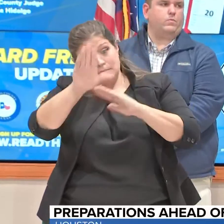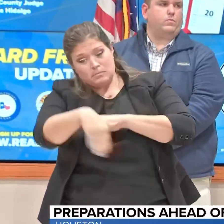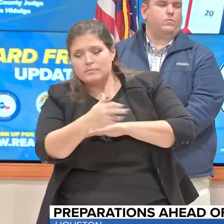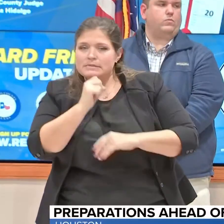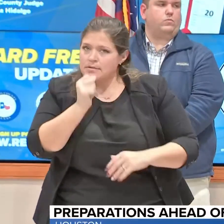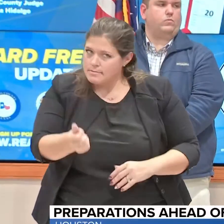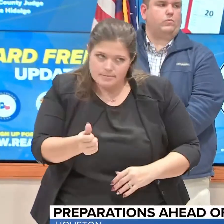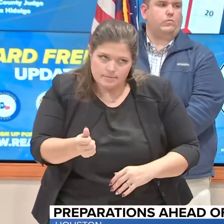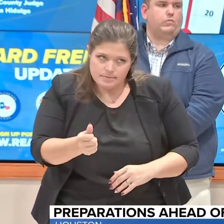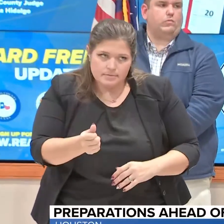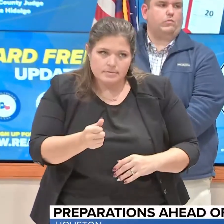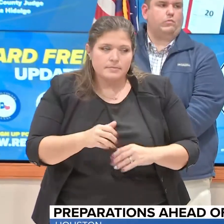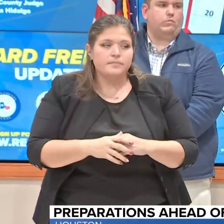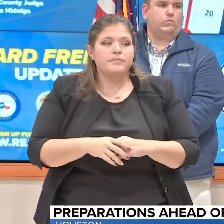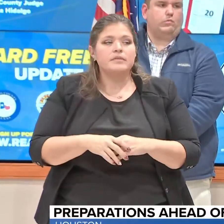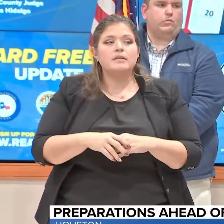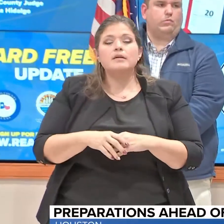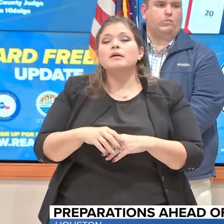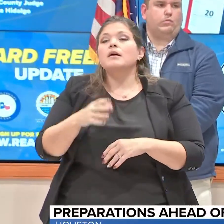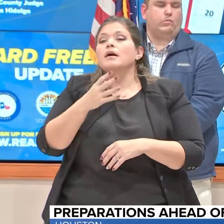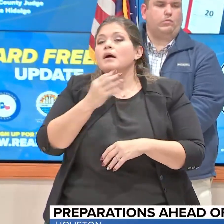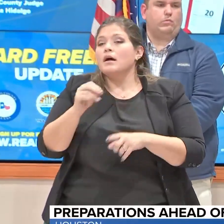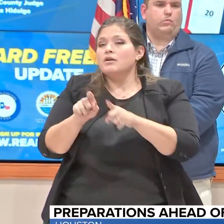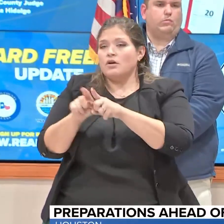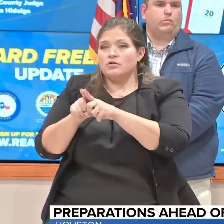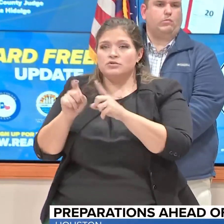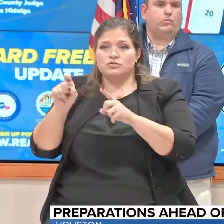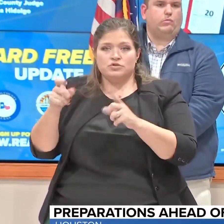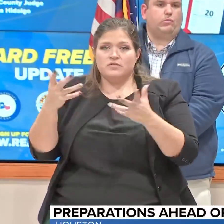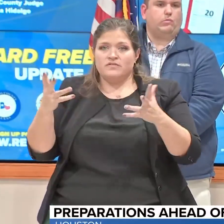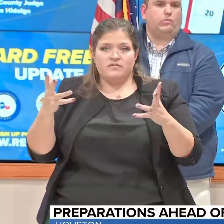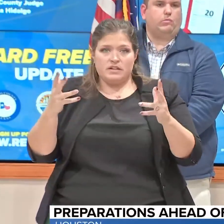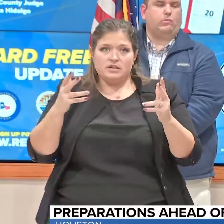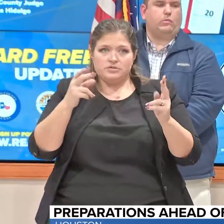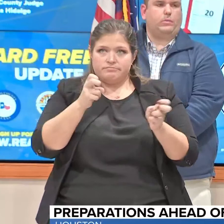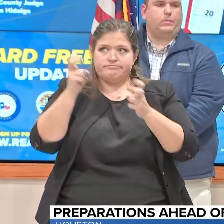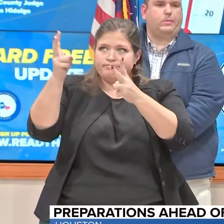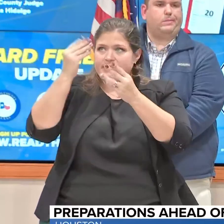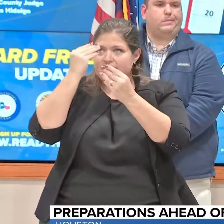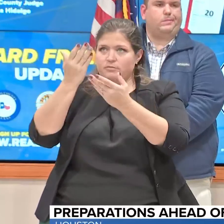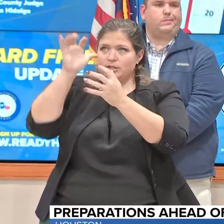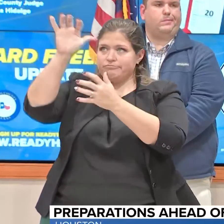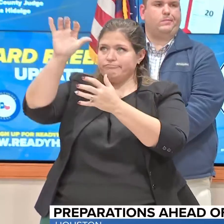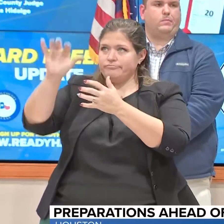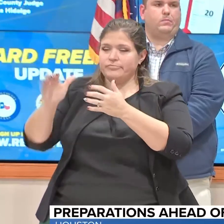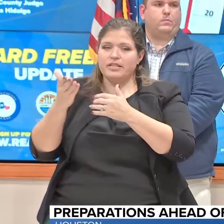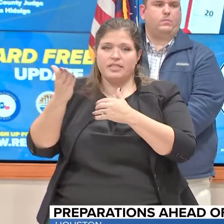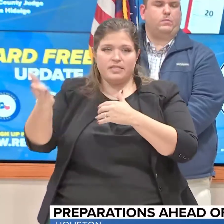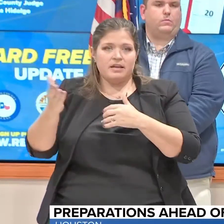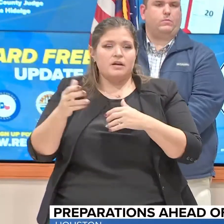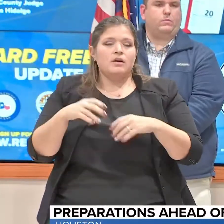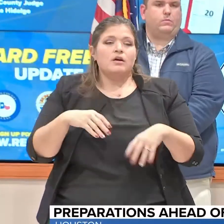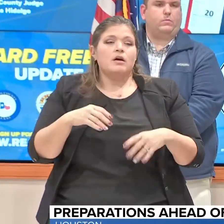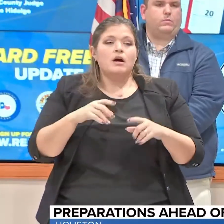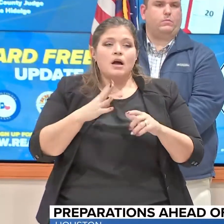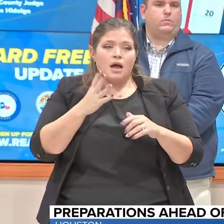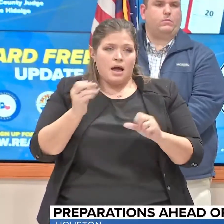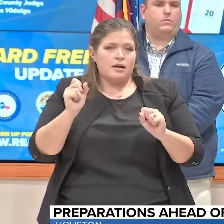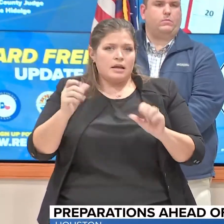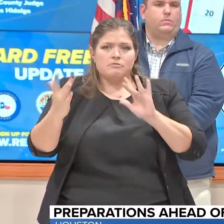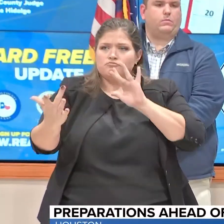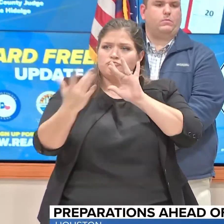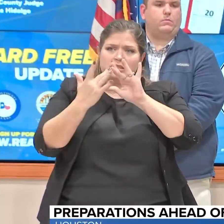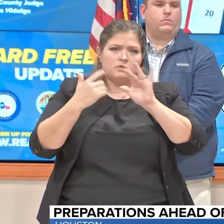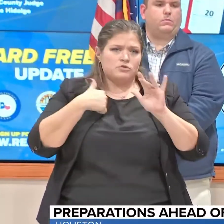And they should already be online. And Lakewood, I would say, reached out to us and is